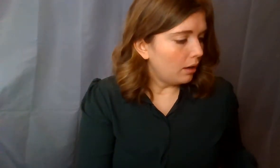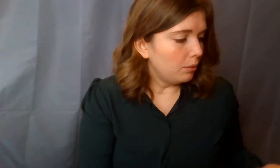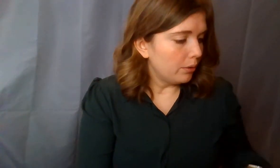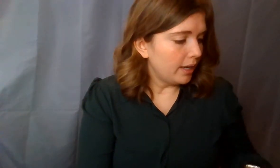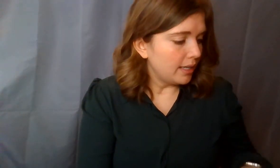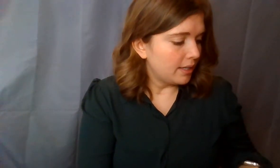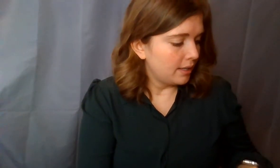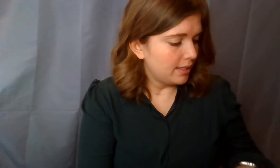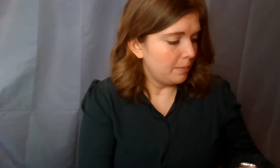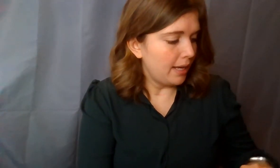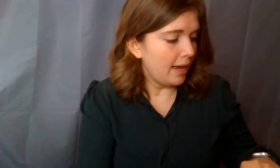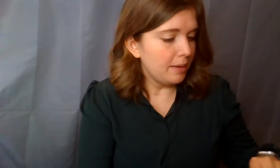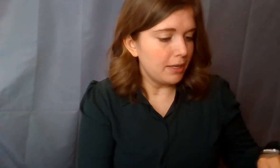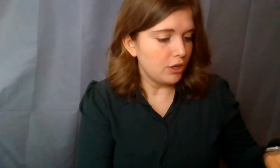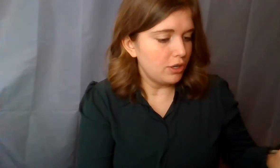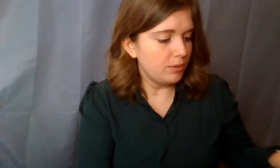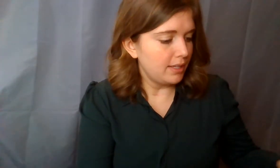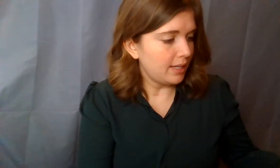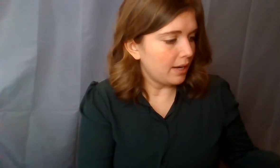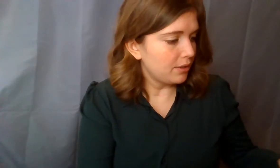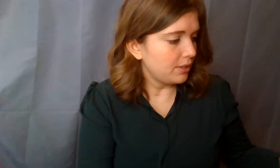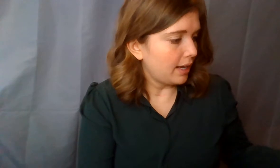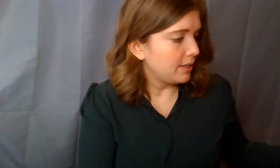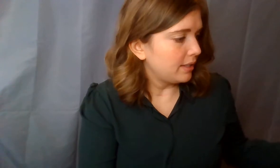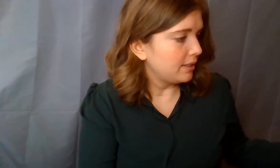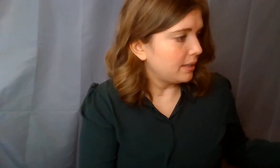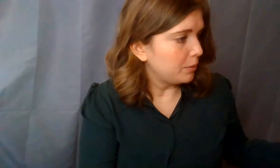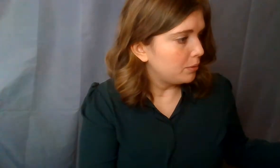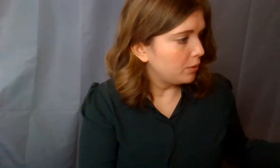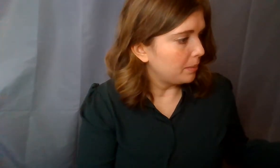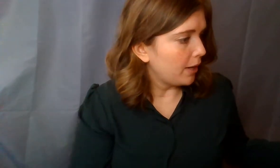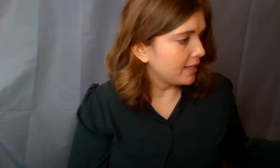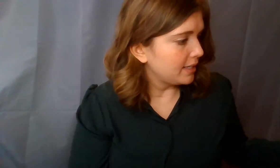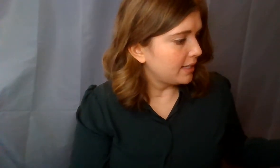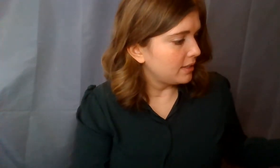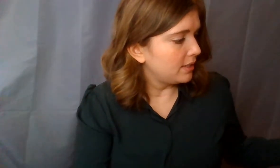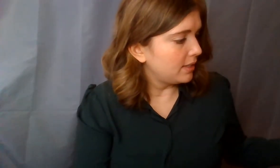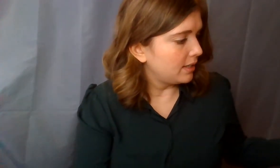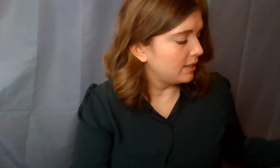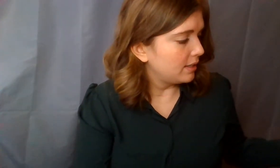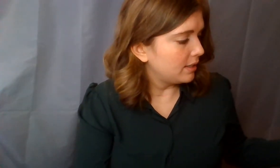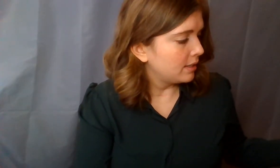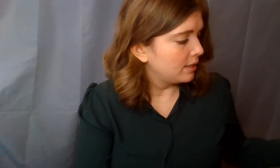All right, skipping ahead, make sure you're doing these exercises and doing the practice sentences.